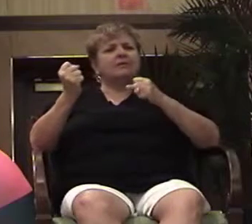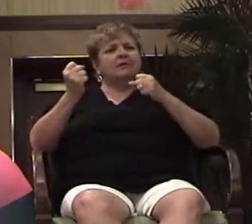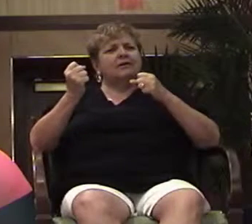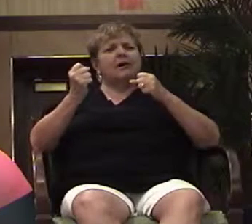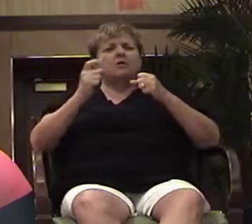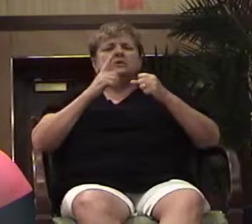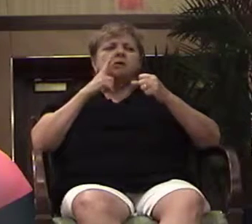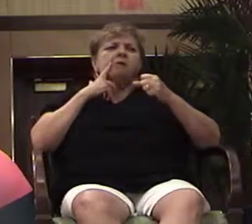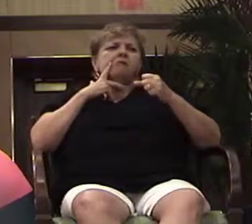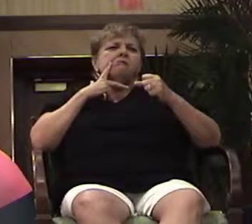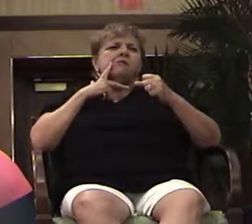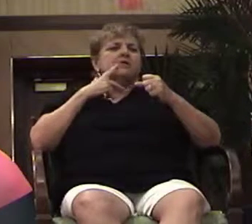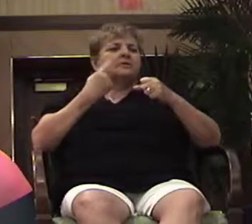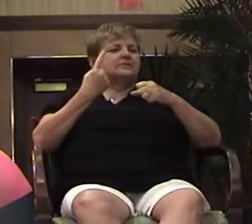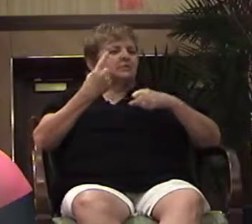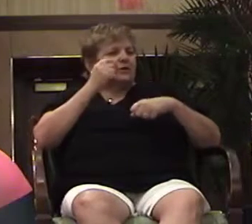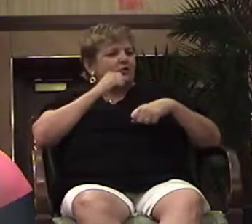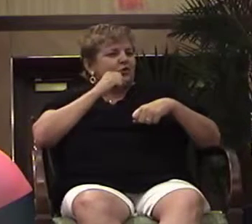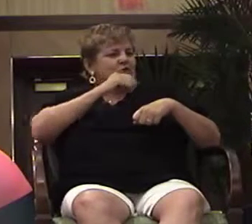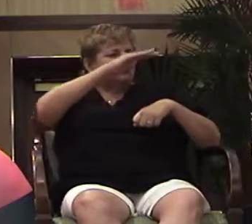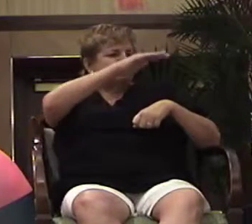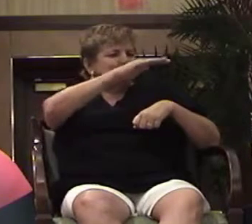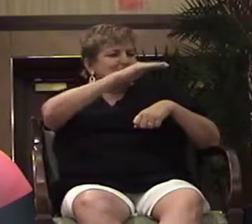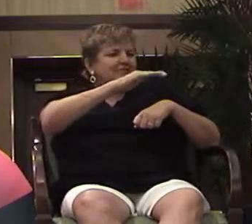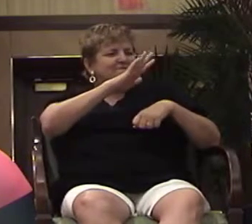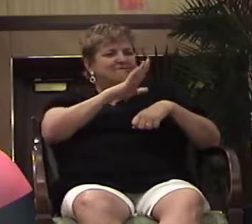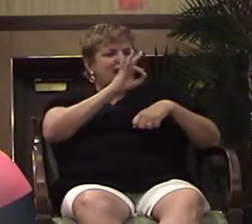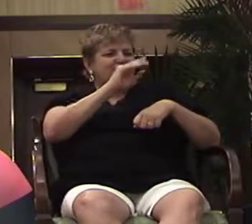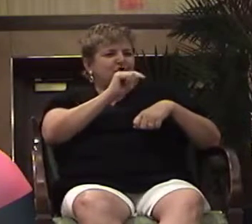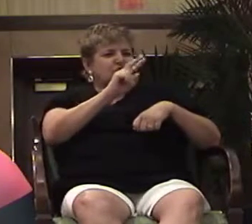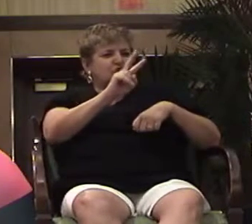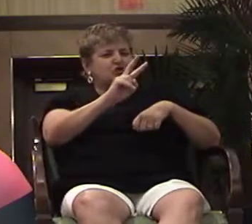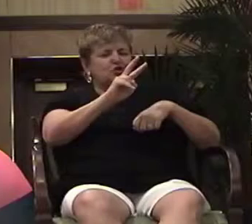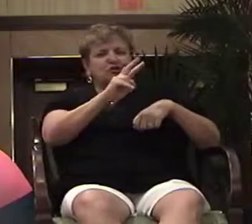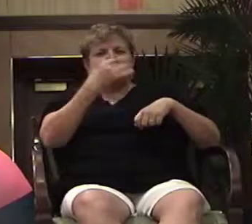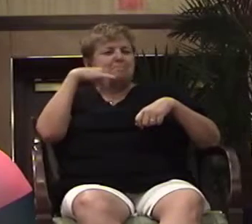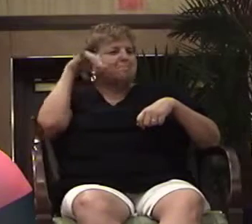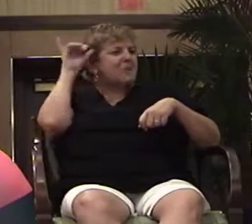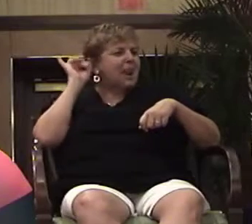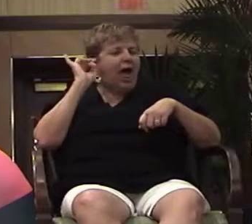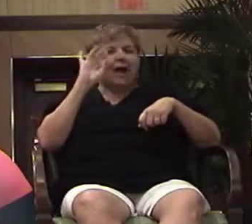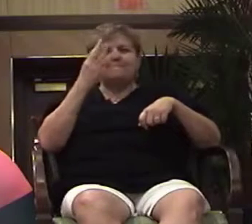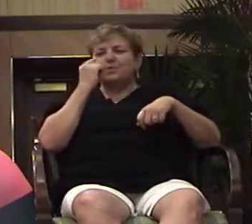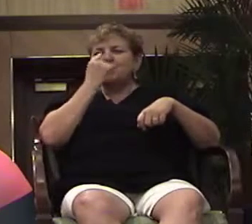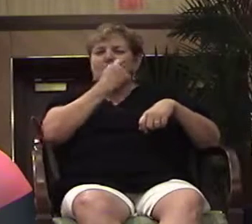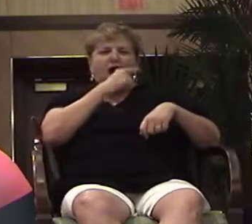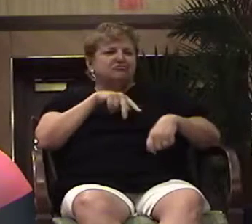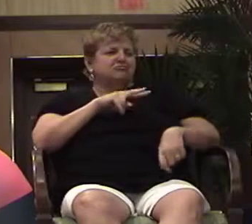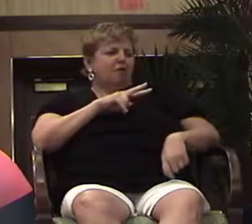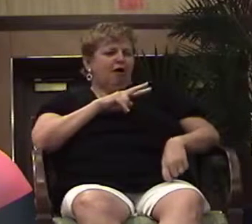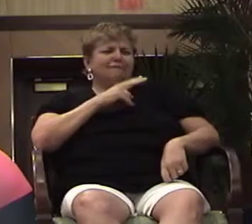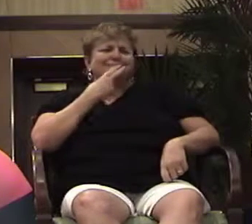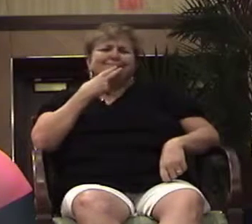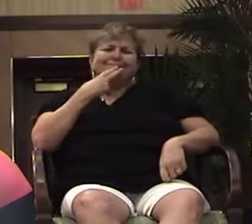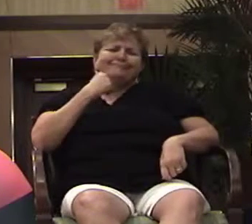envied this little 5'2", blonde, blue-eyed cheerleader, and I wanted to be her so bad I couldn't